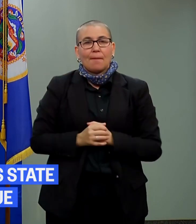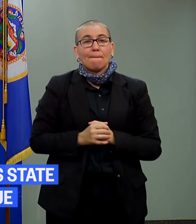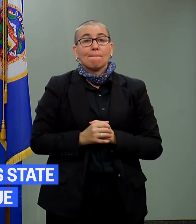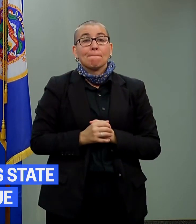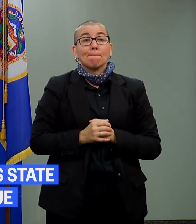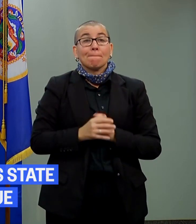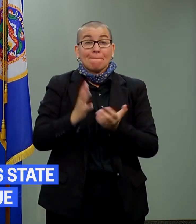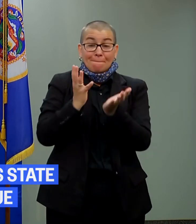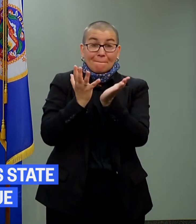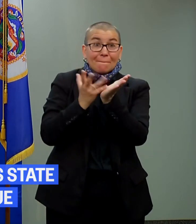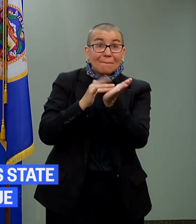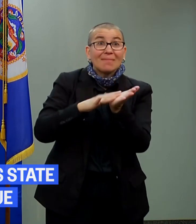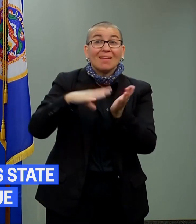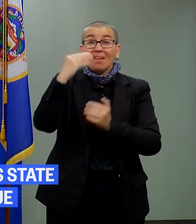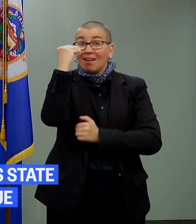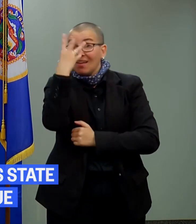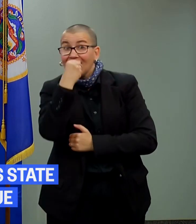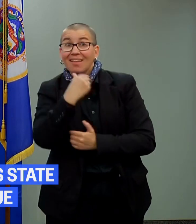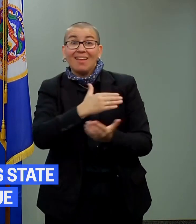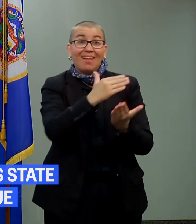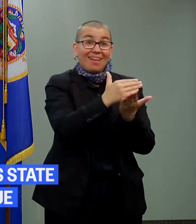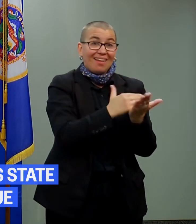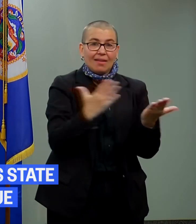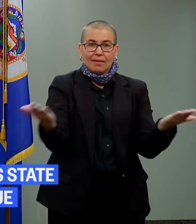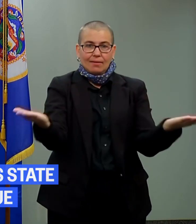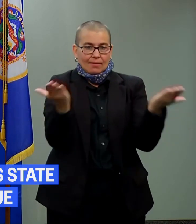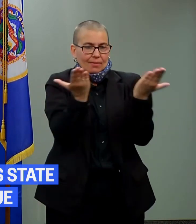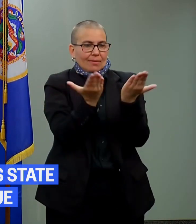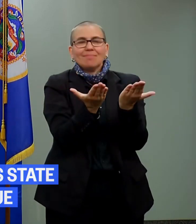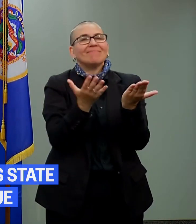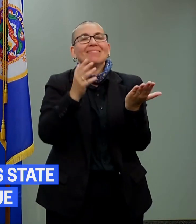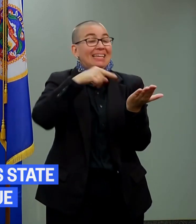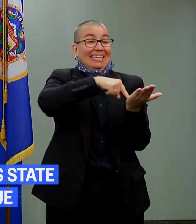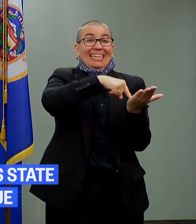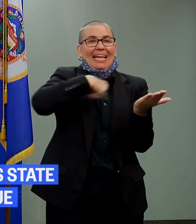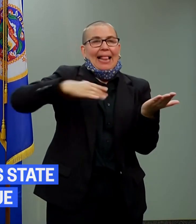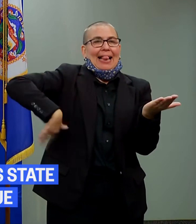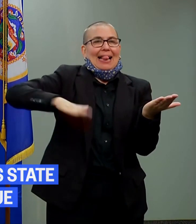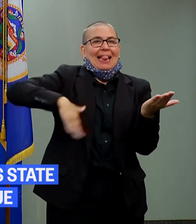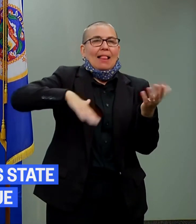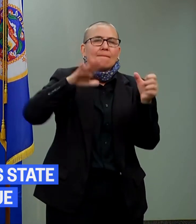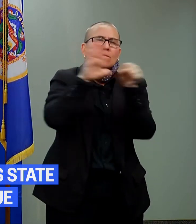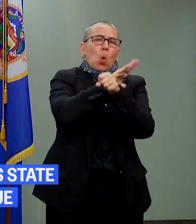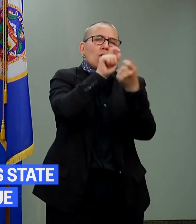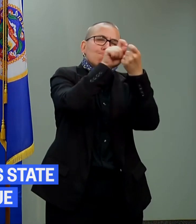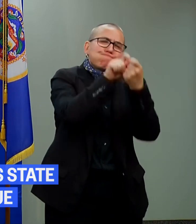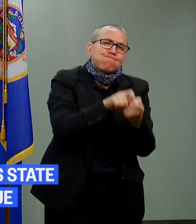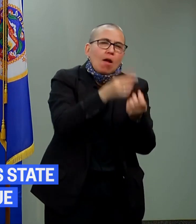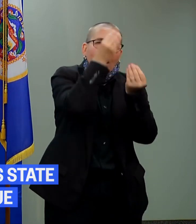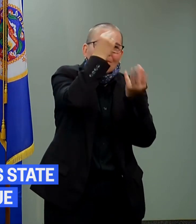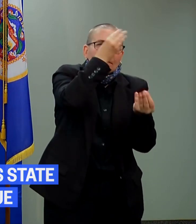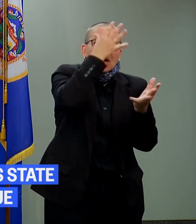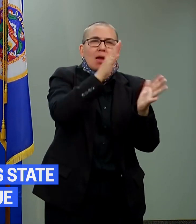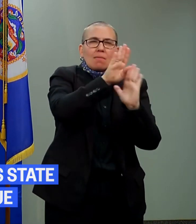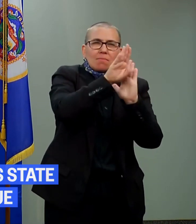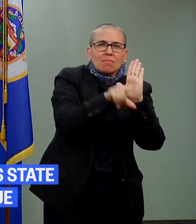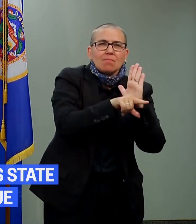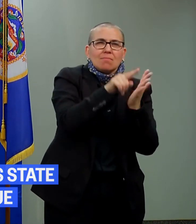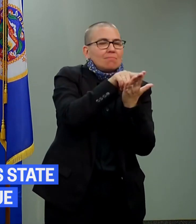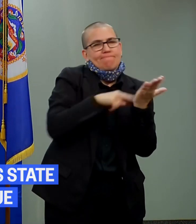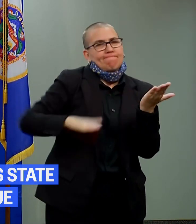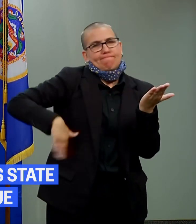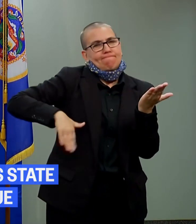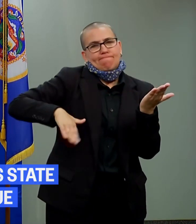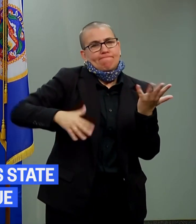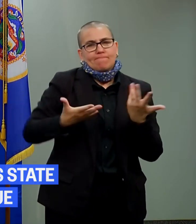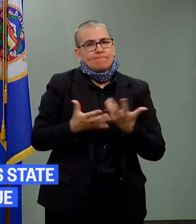from last night, so I can't give you any additional information on that. In terms of the most current